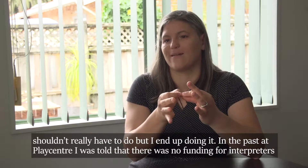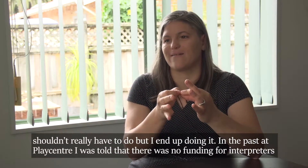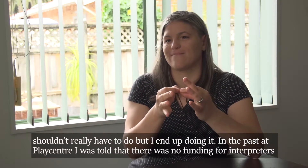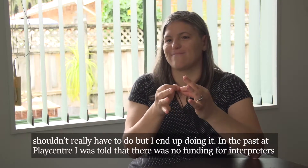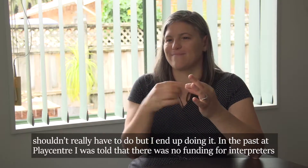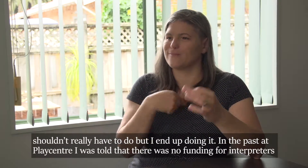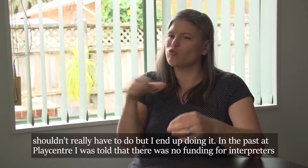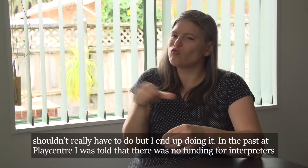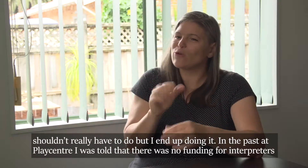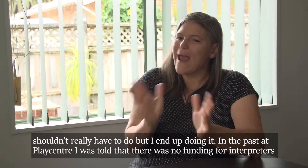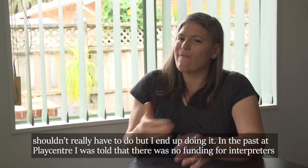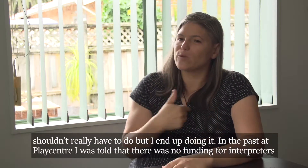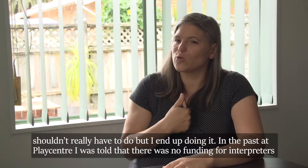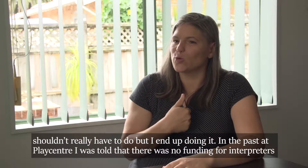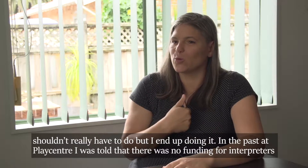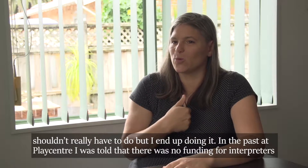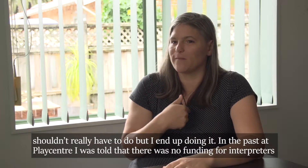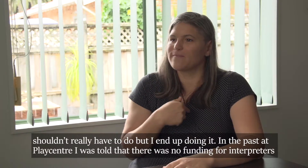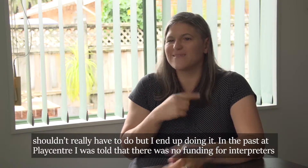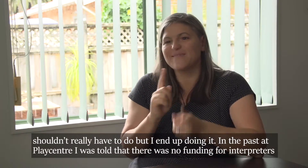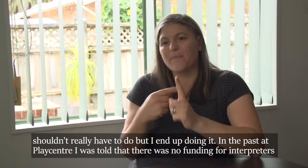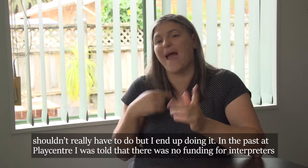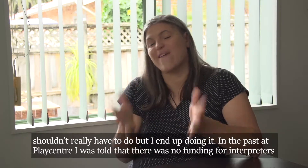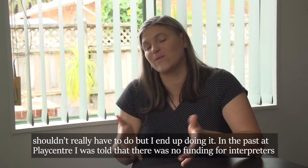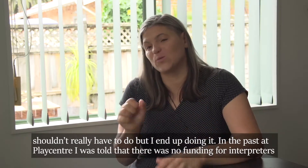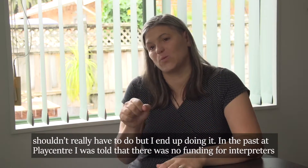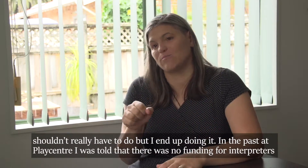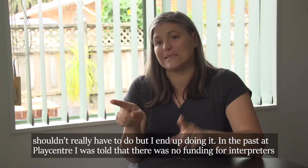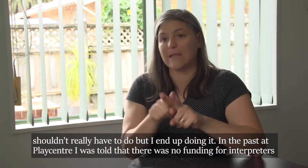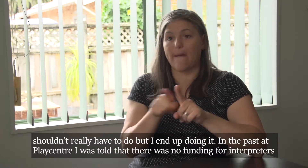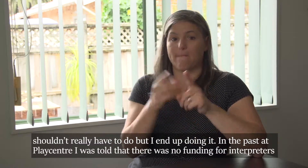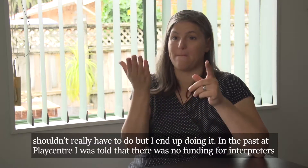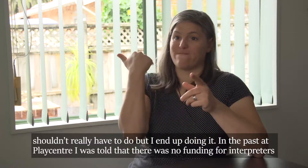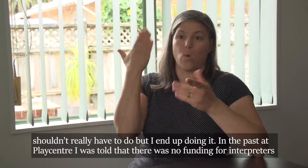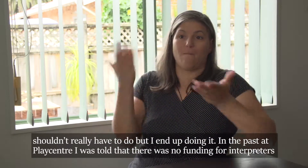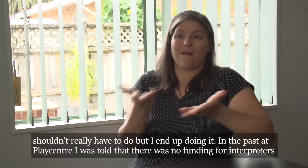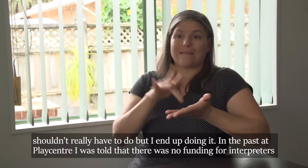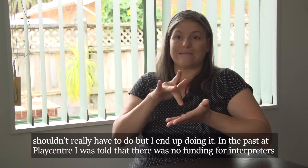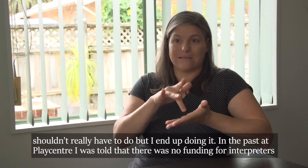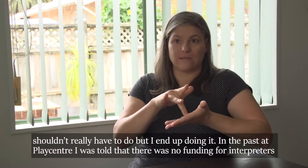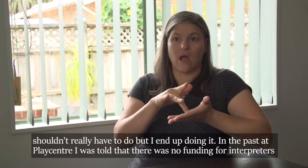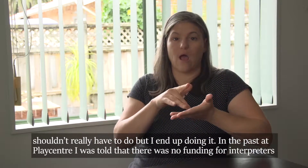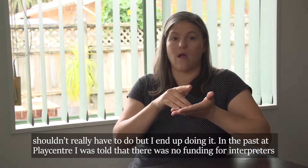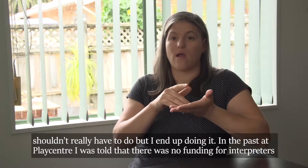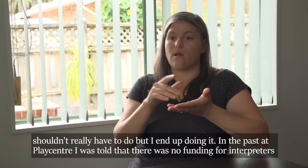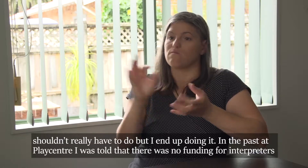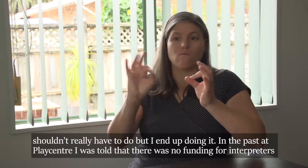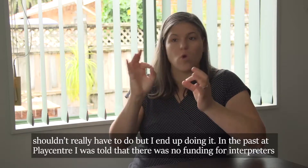do, but I end up doing it. In the past, at Play Centre, I was told that there was no funding